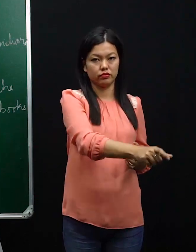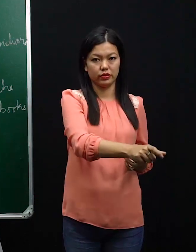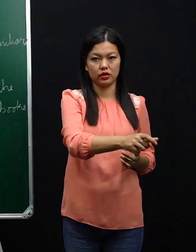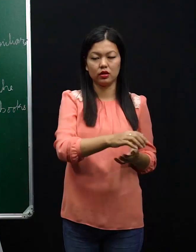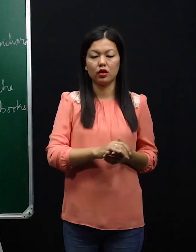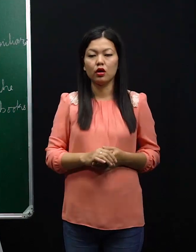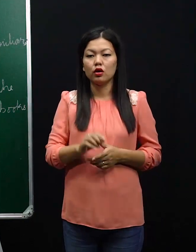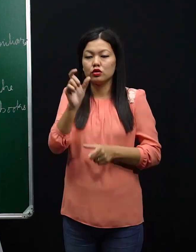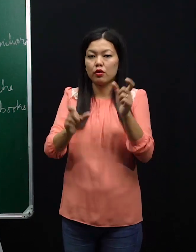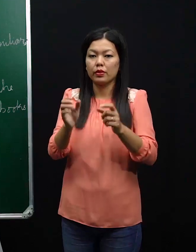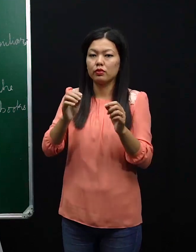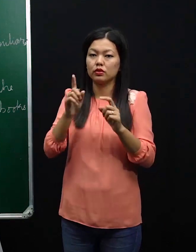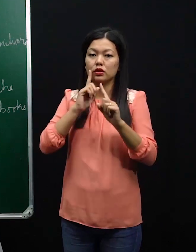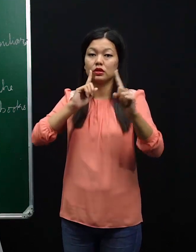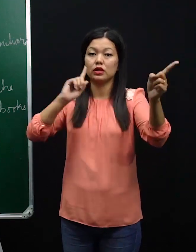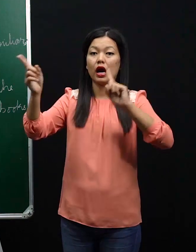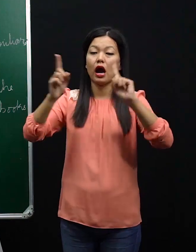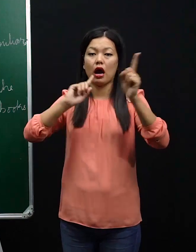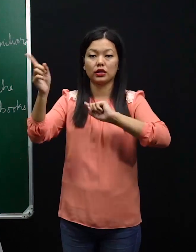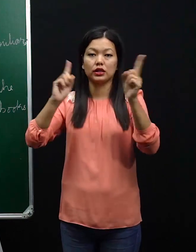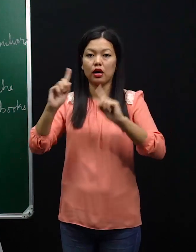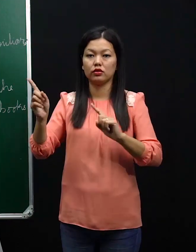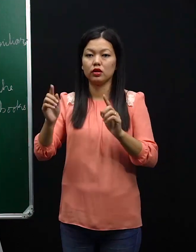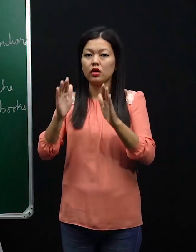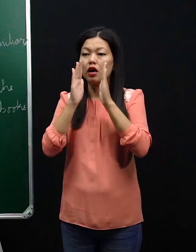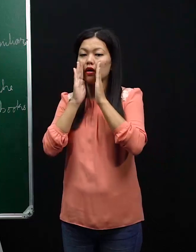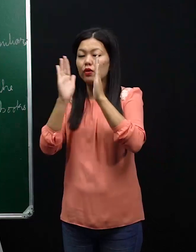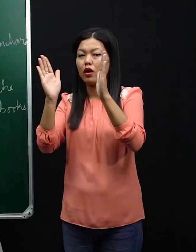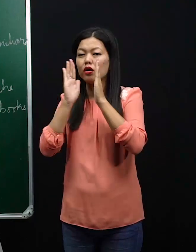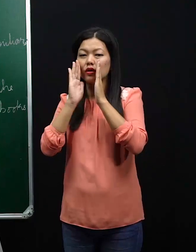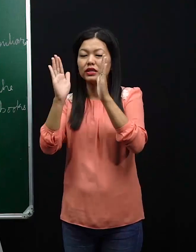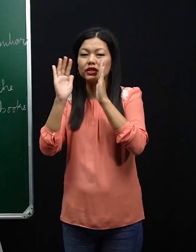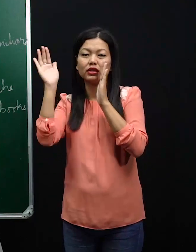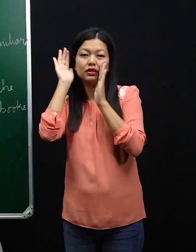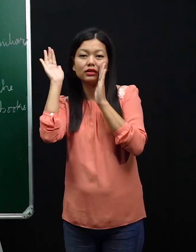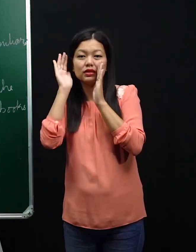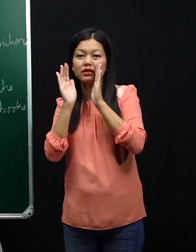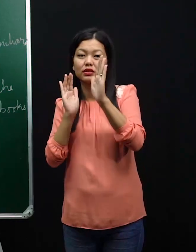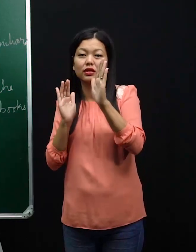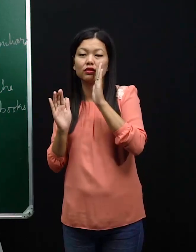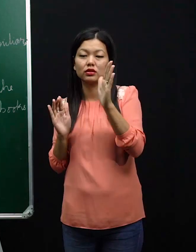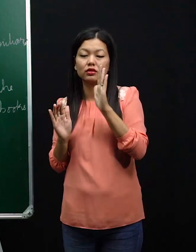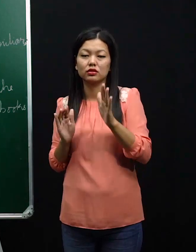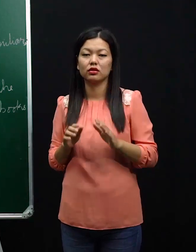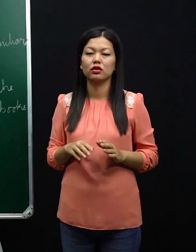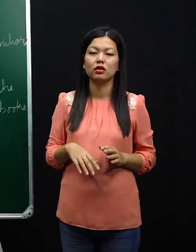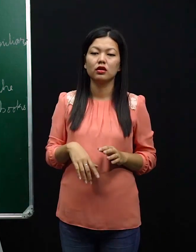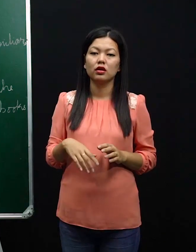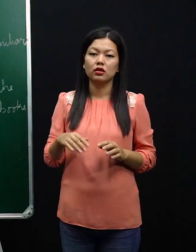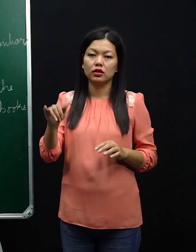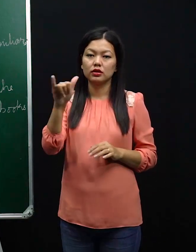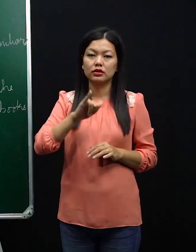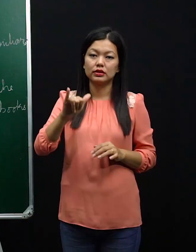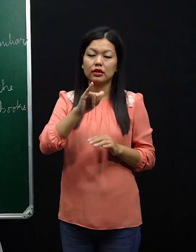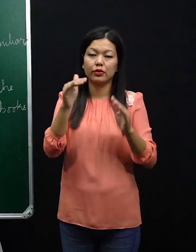in Ernest." And Ernest did not expect this, because he was expecting some better person that would come in the form of